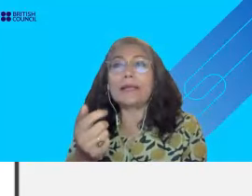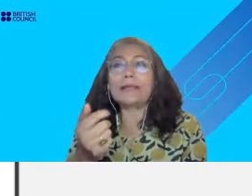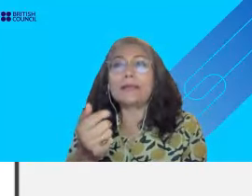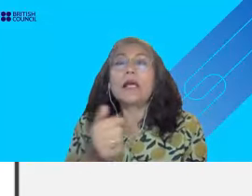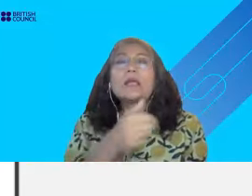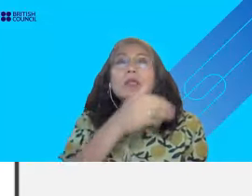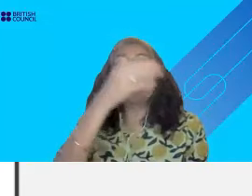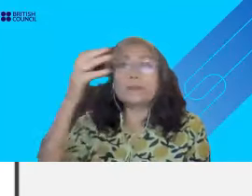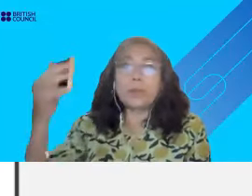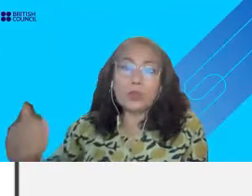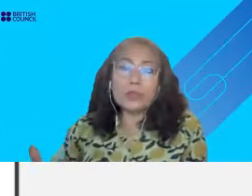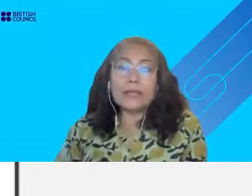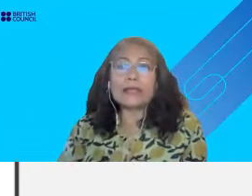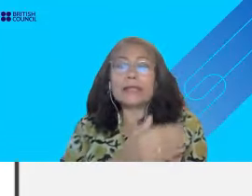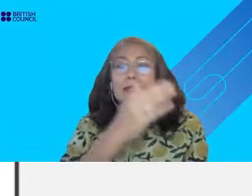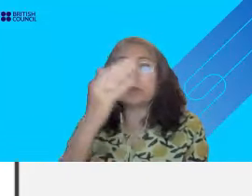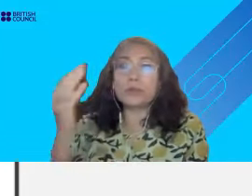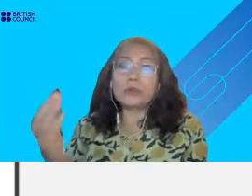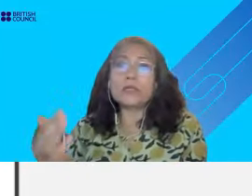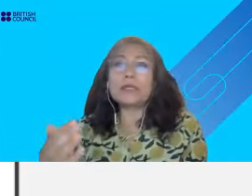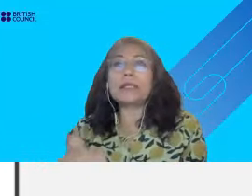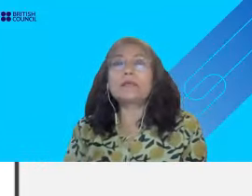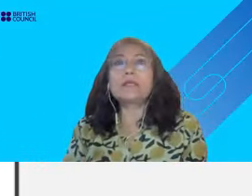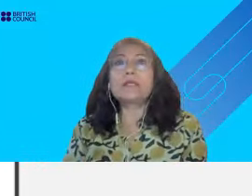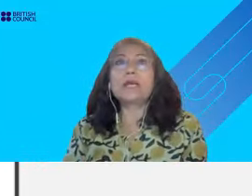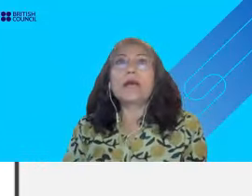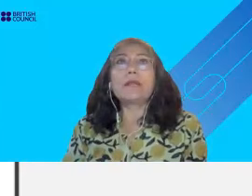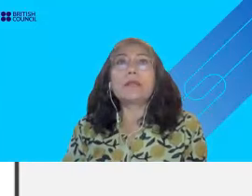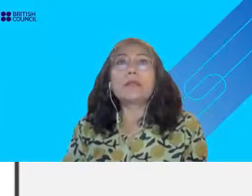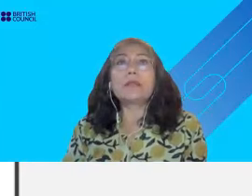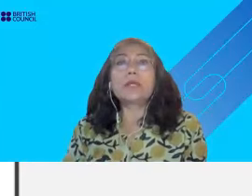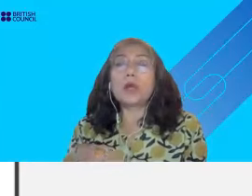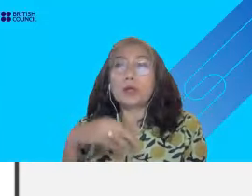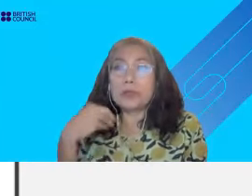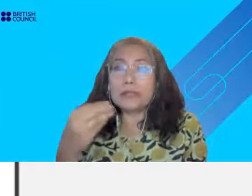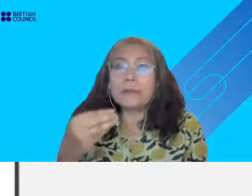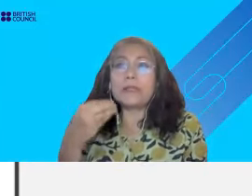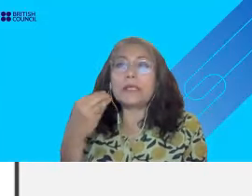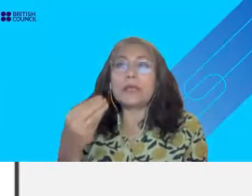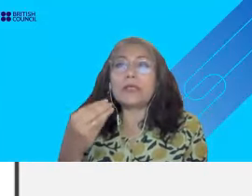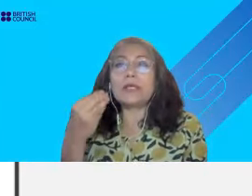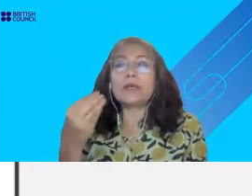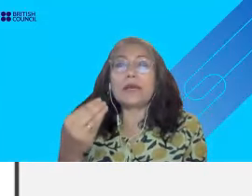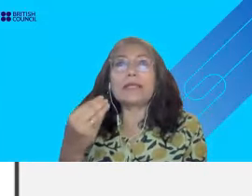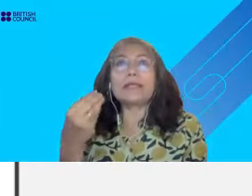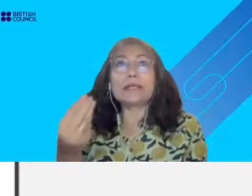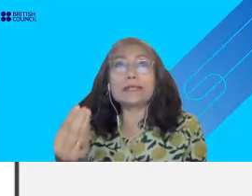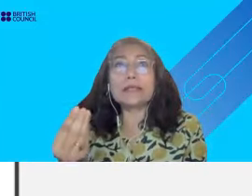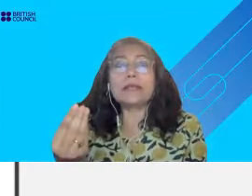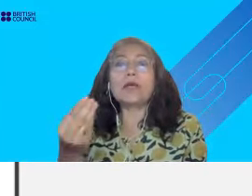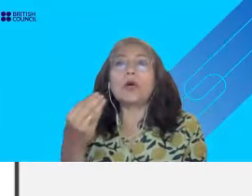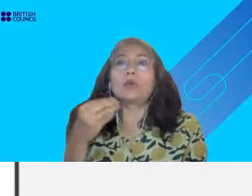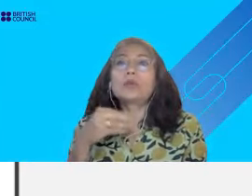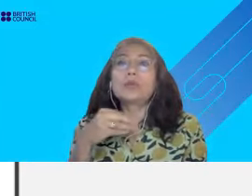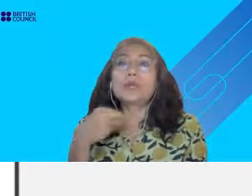their idea. So it's important that it's a community activity. They're using not only speaking, reading, writing,